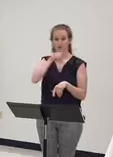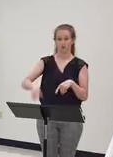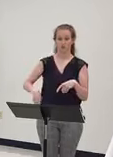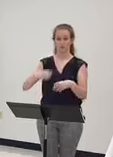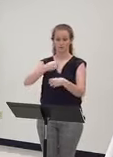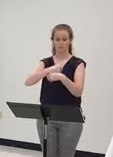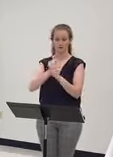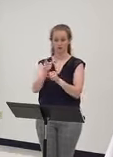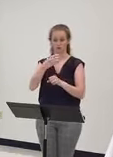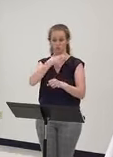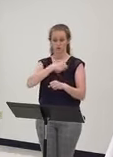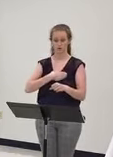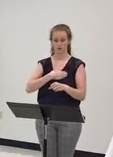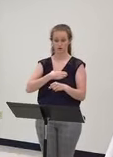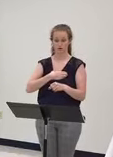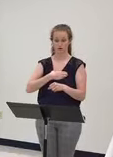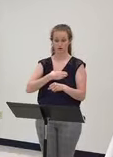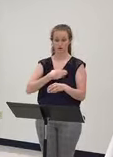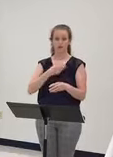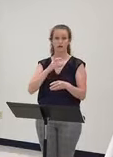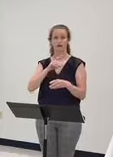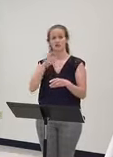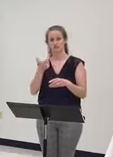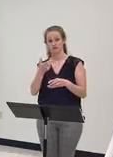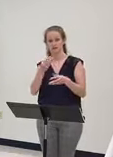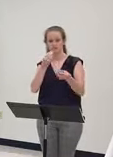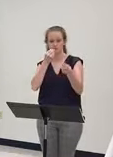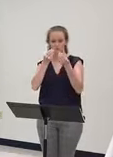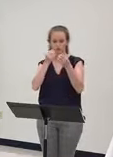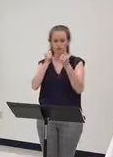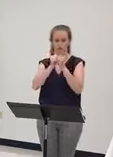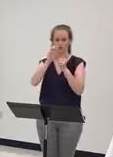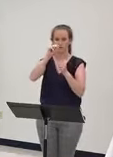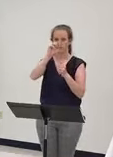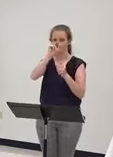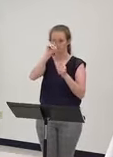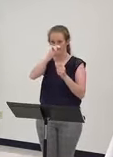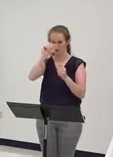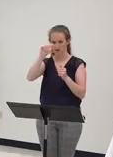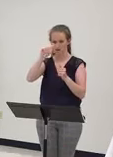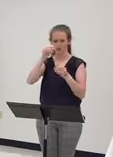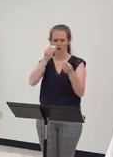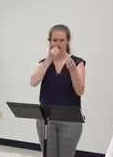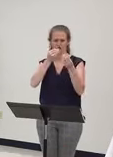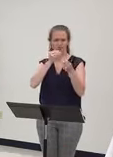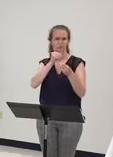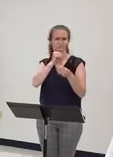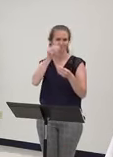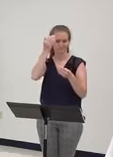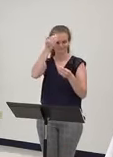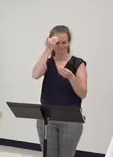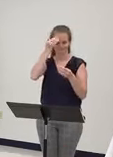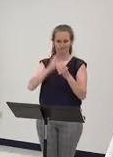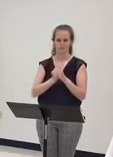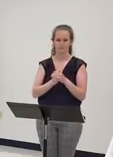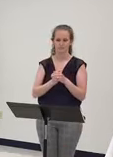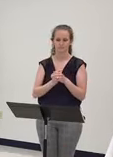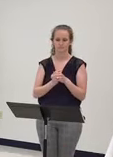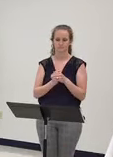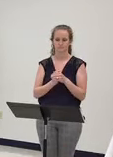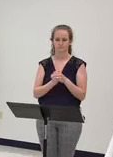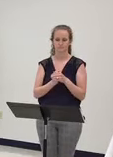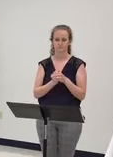He therefore let you be afflicted with hunger and then fed you with manna, a food unknown to you and